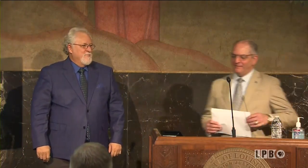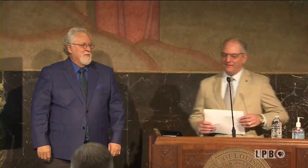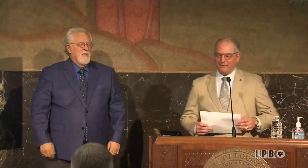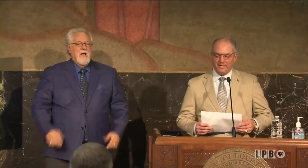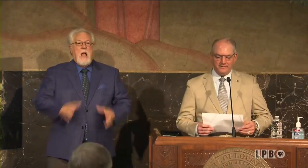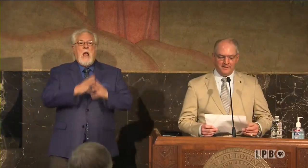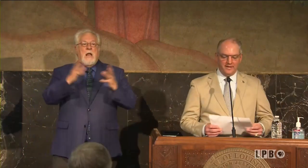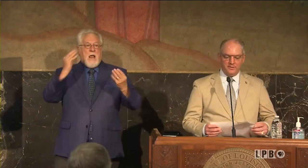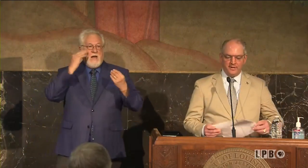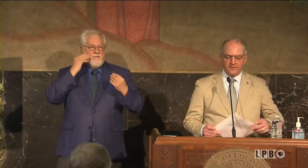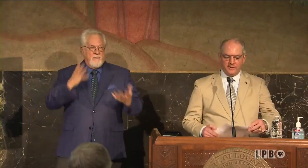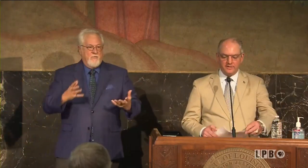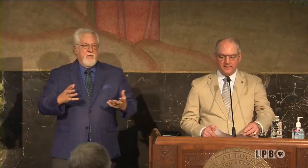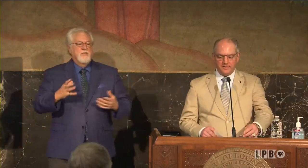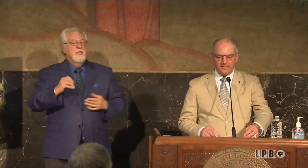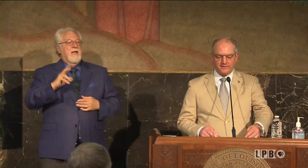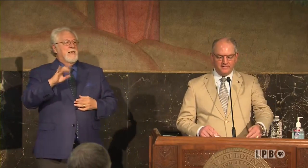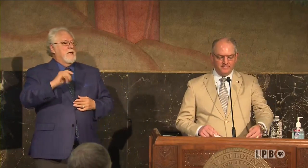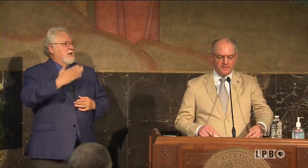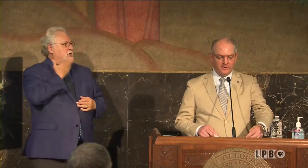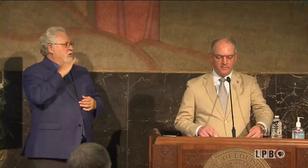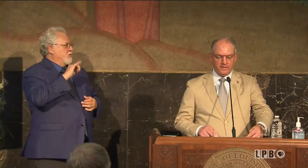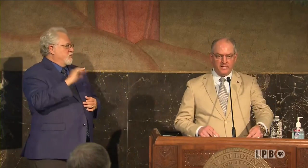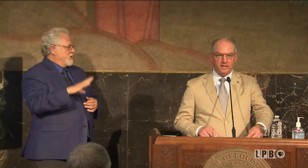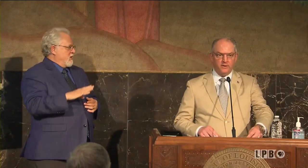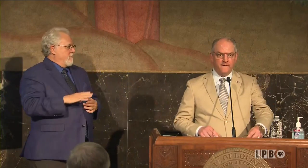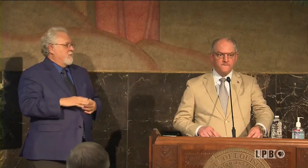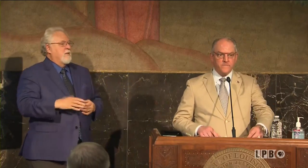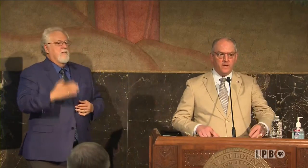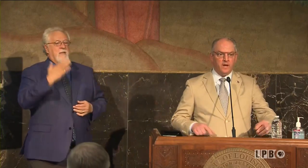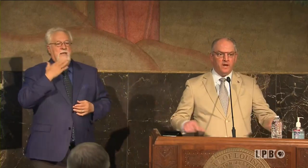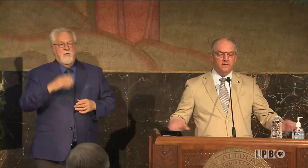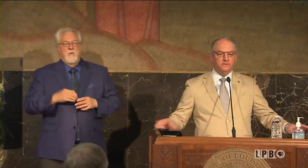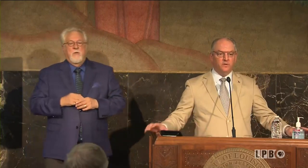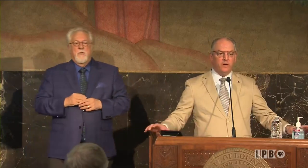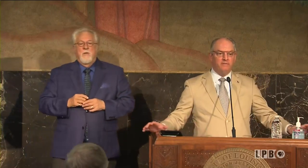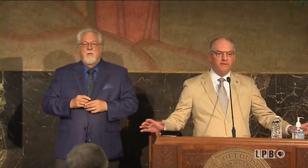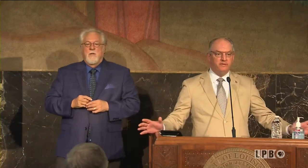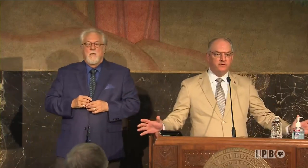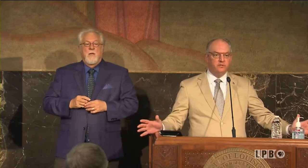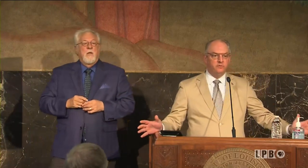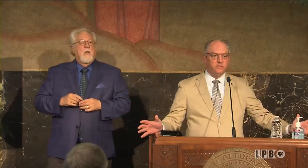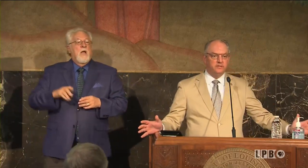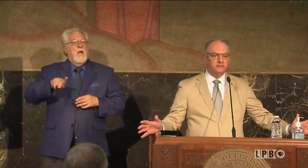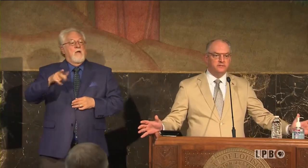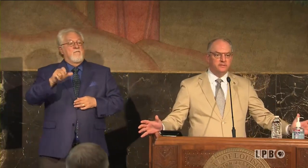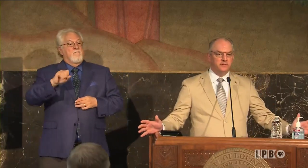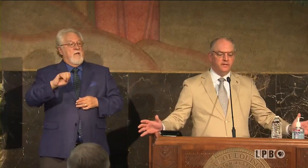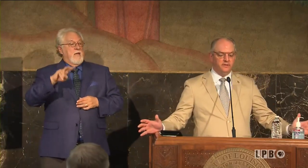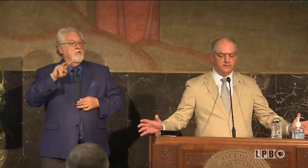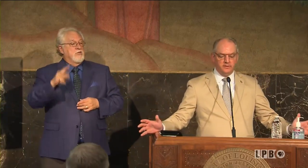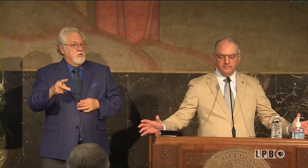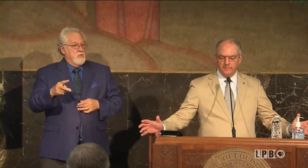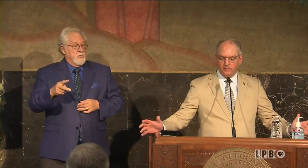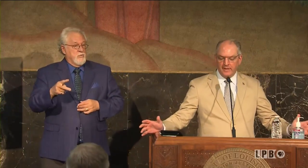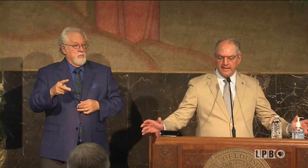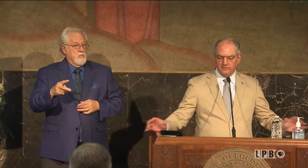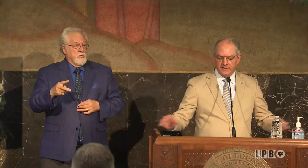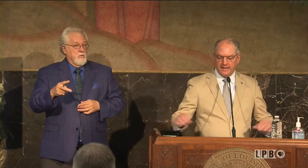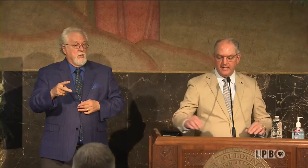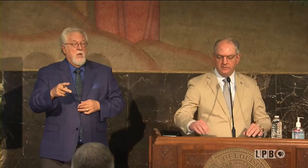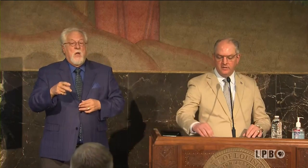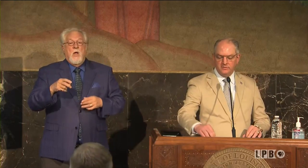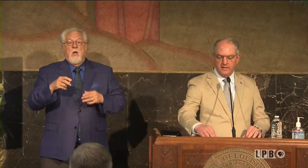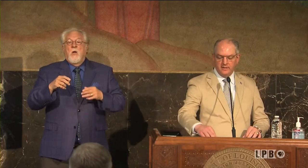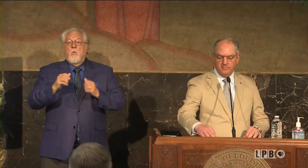that's a lot of information, and you did a great job, Dr. B, and I want to thank you. So while phase 2 does, under the White